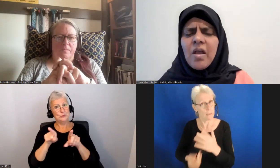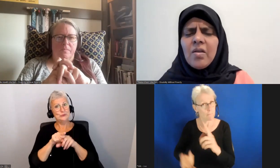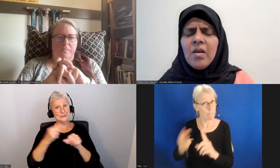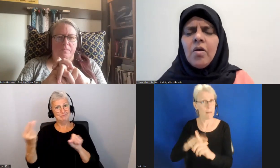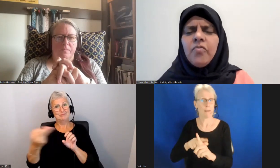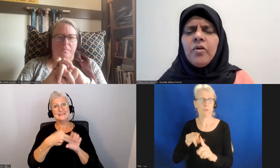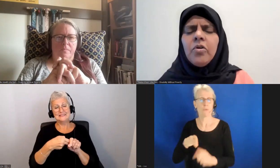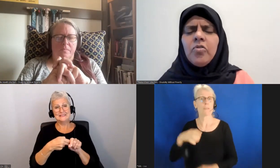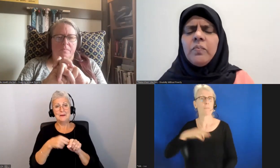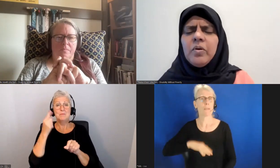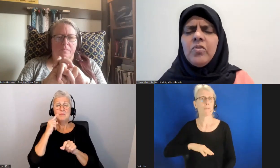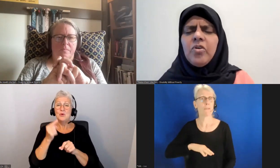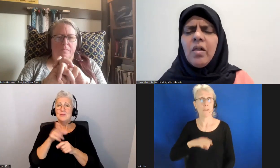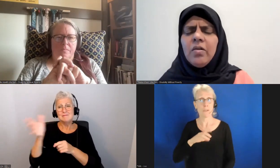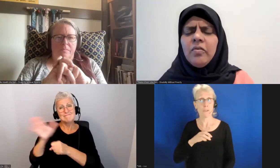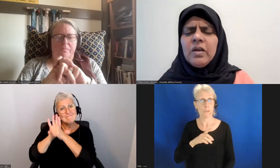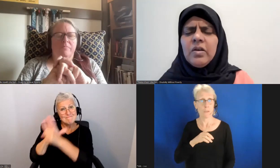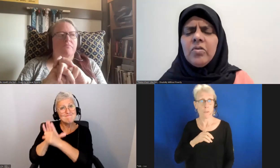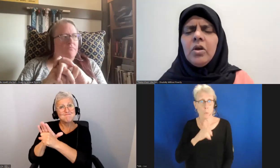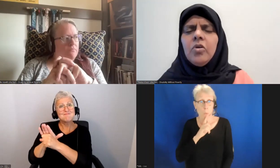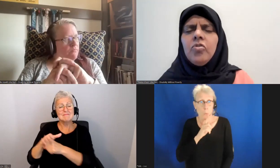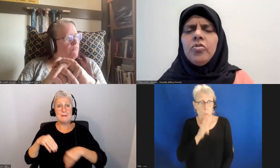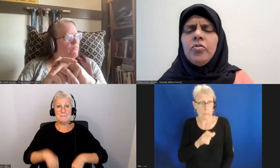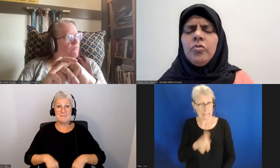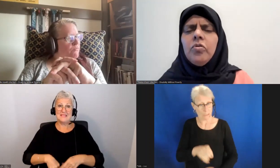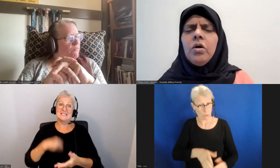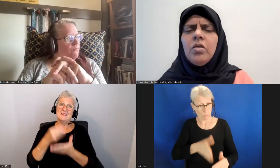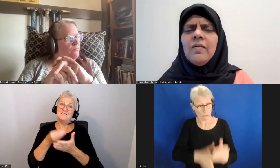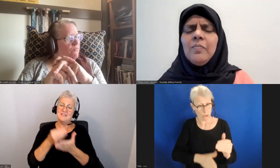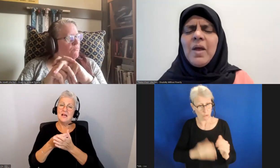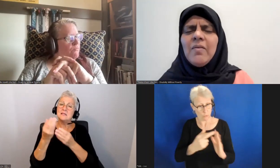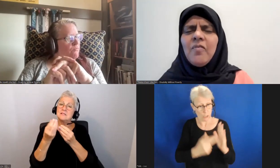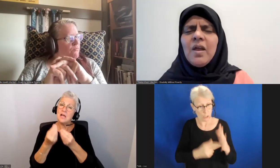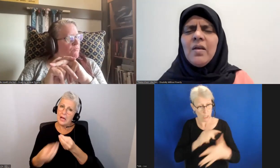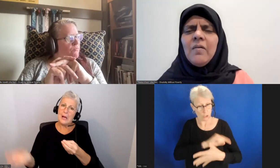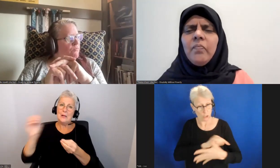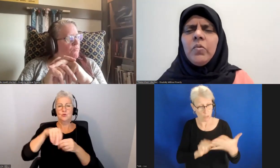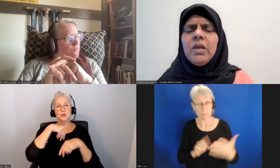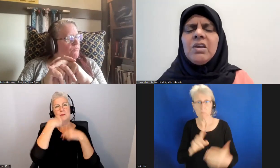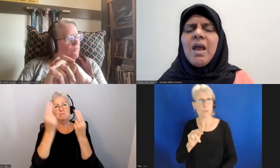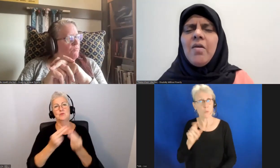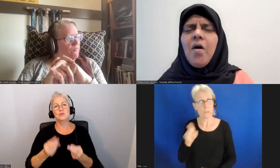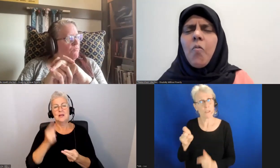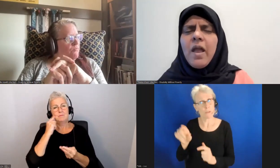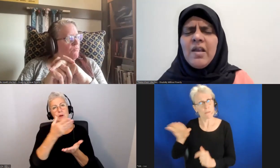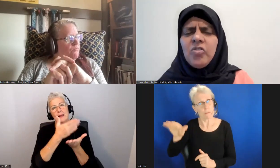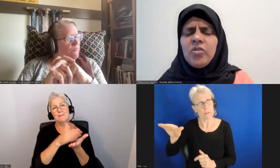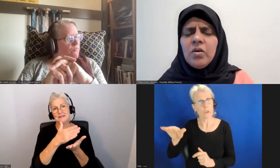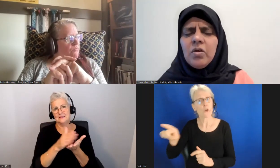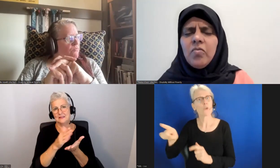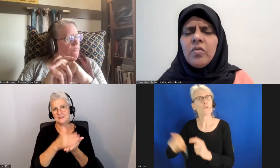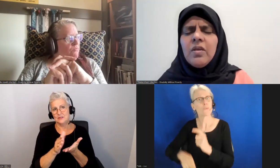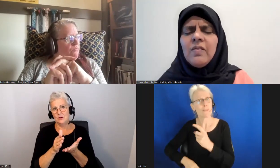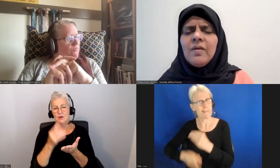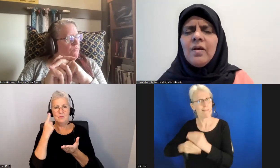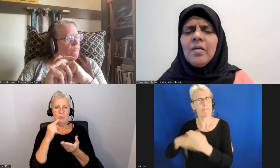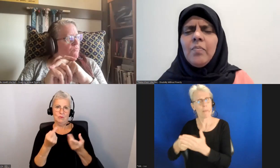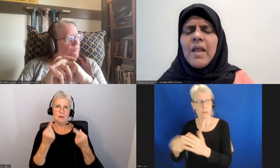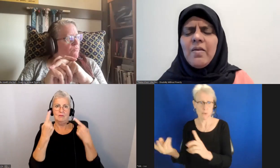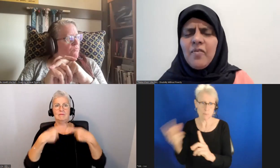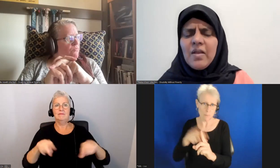regulations done for her to put a dollar figure to this benefit. We cannot wait for